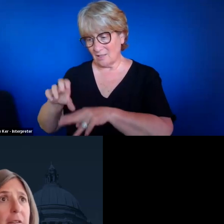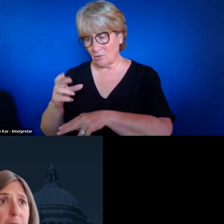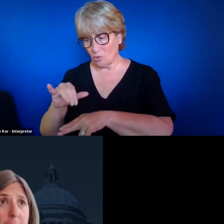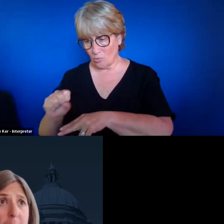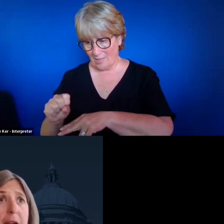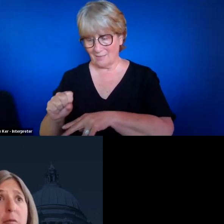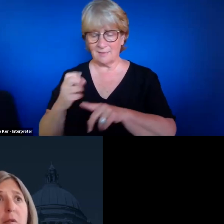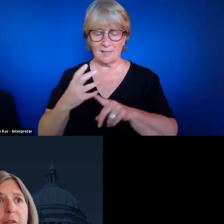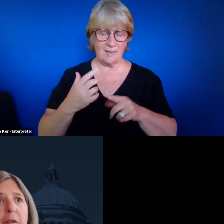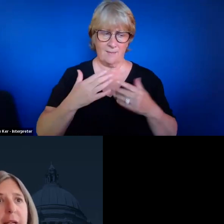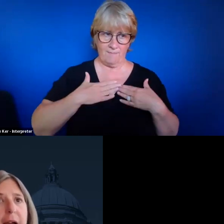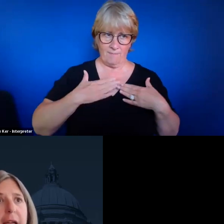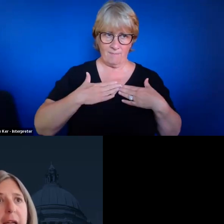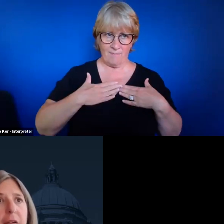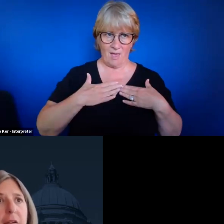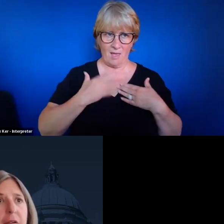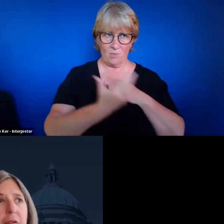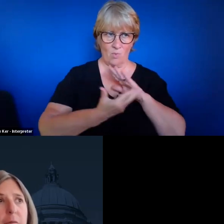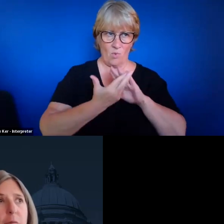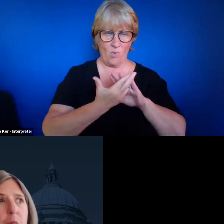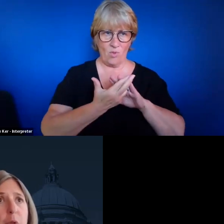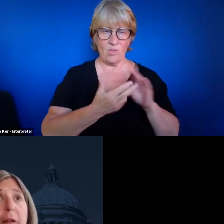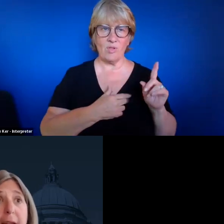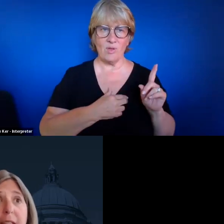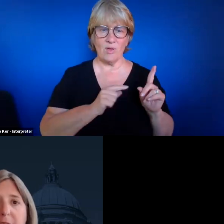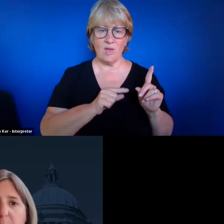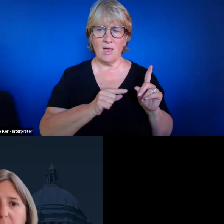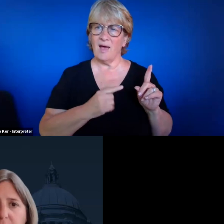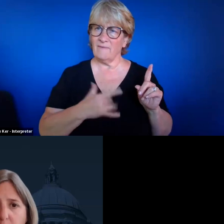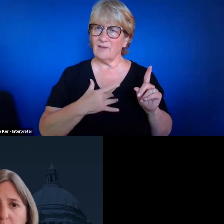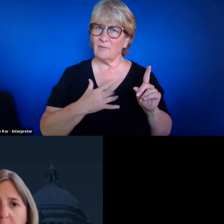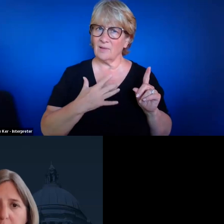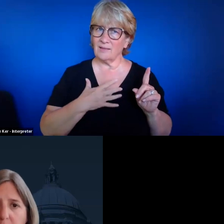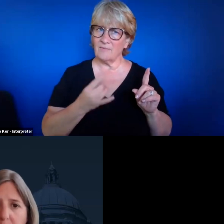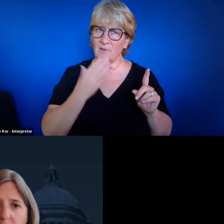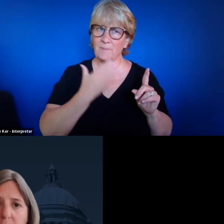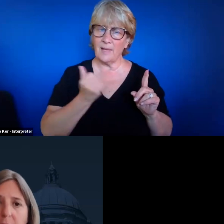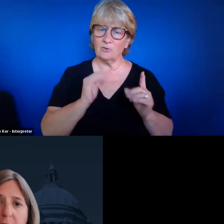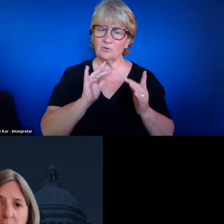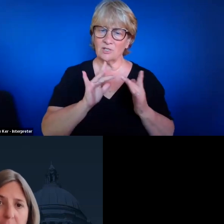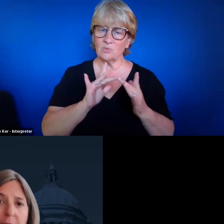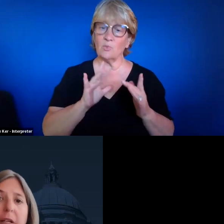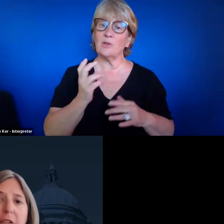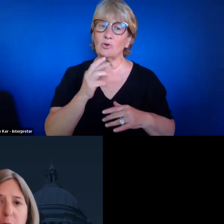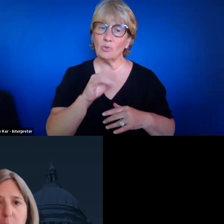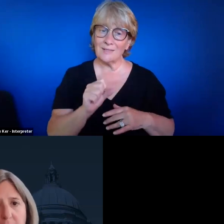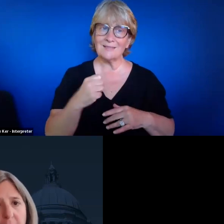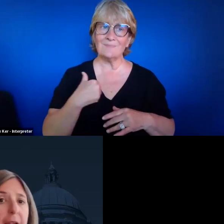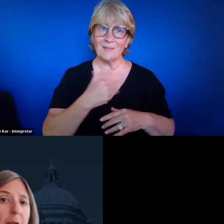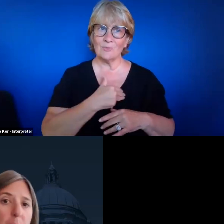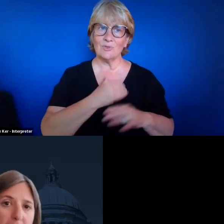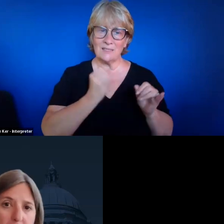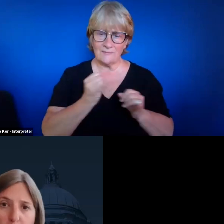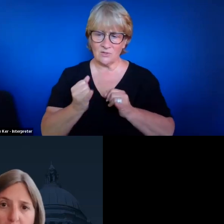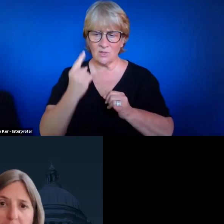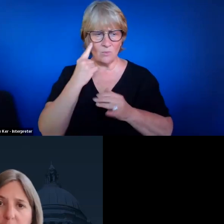I, in my role, feel like I would like to have a better touch point with CRIS members individually in terms of what they're